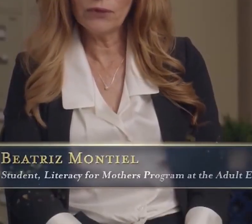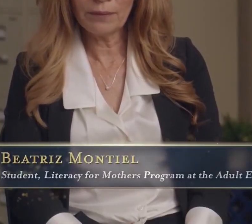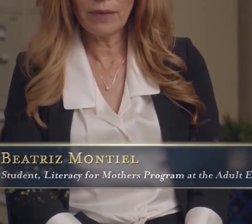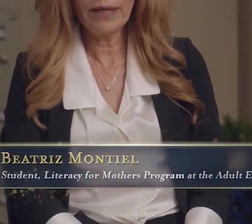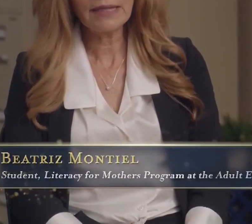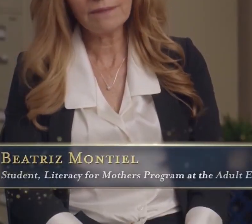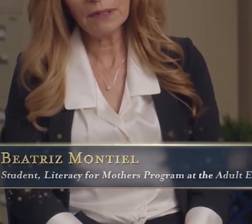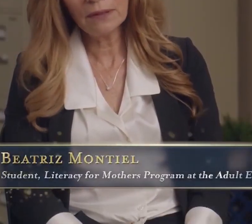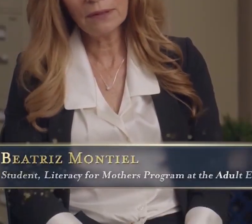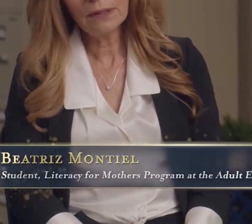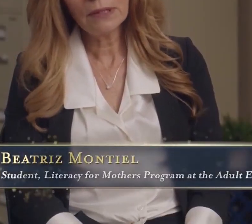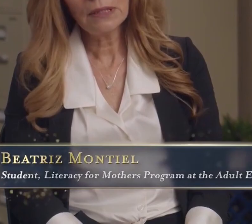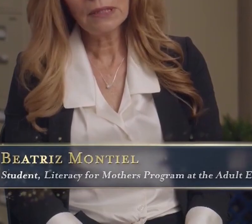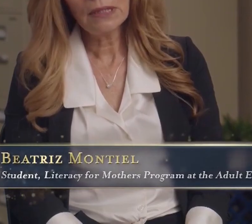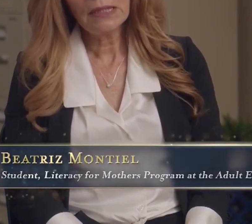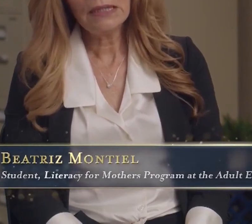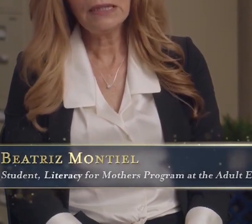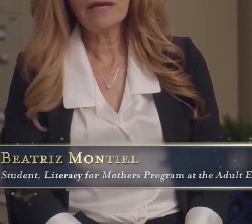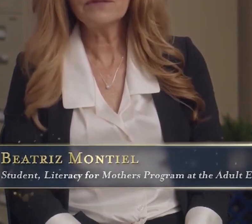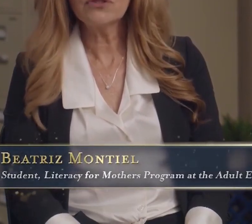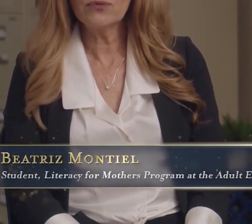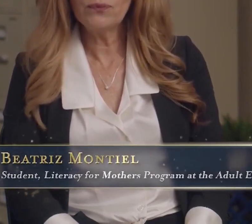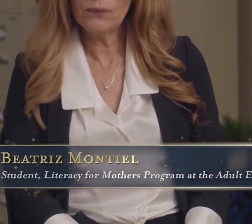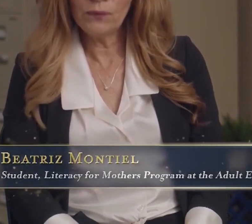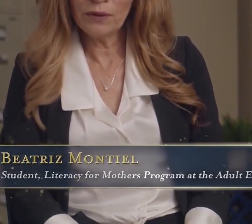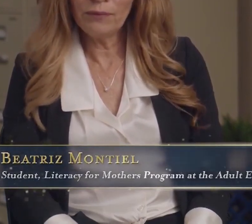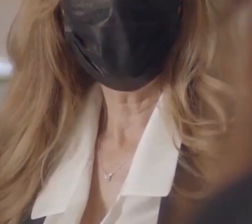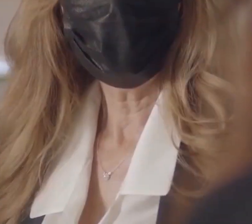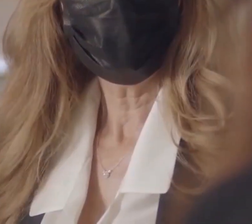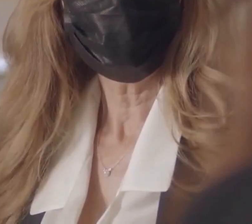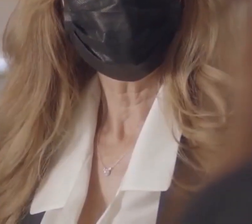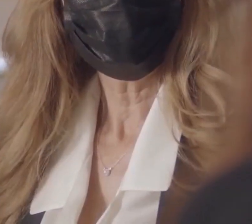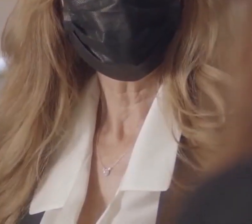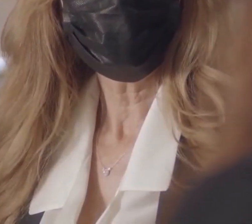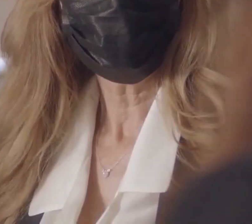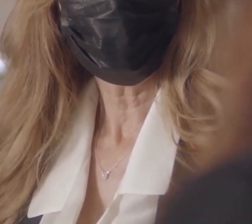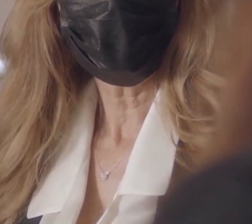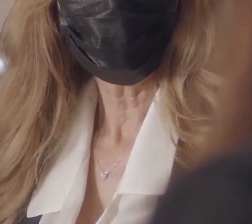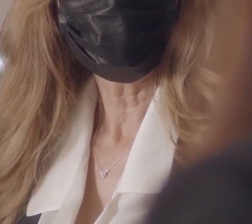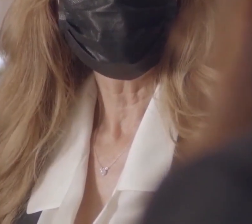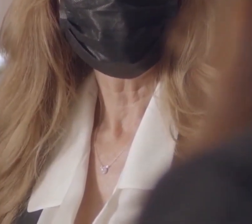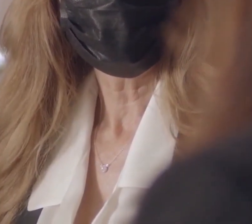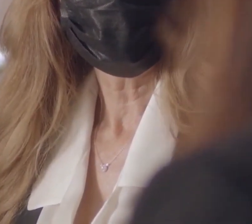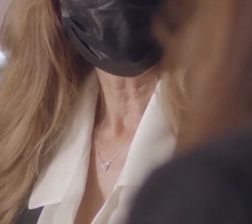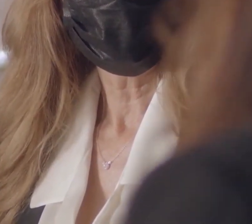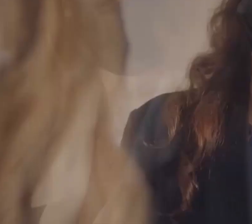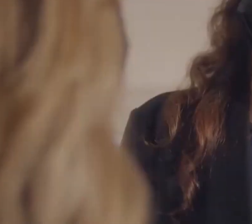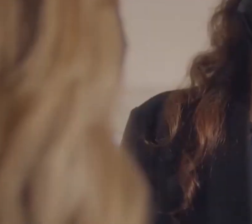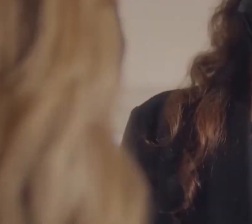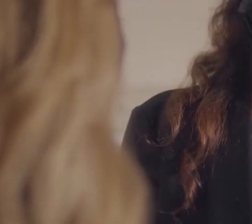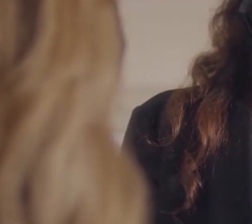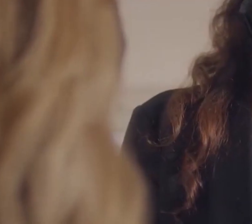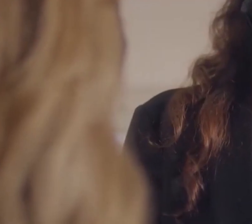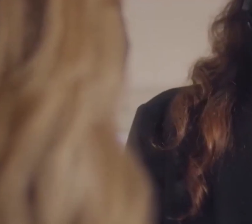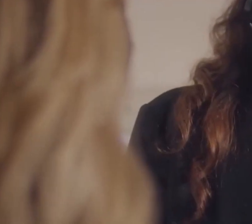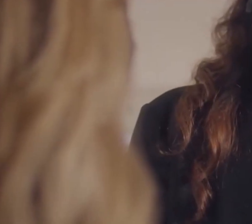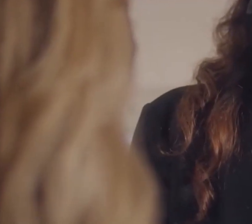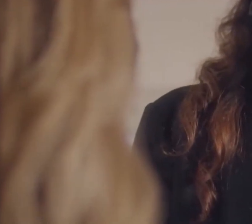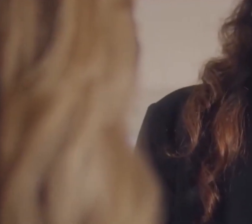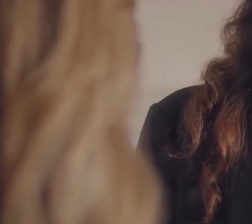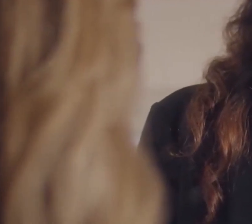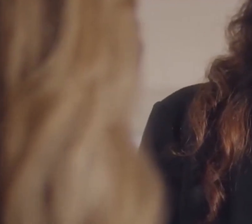help with my husband. He had to go with me to the banks or to the store, and now